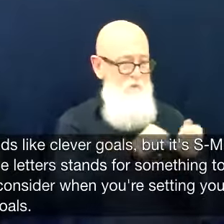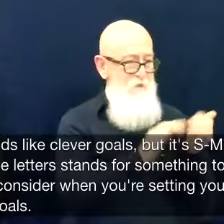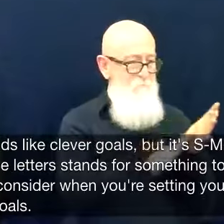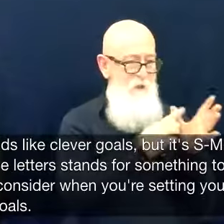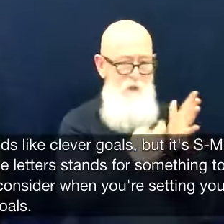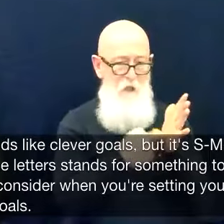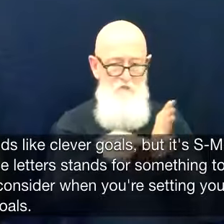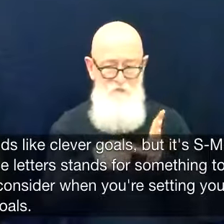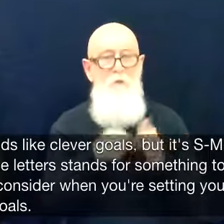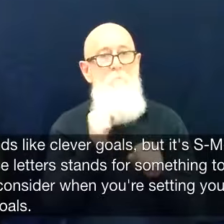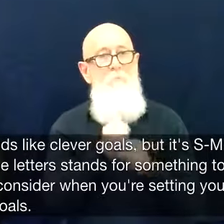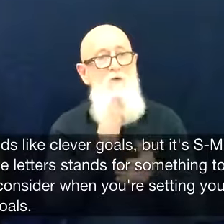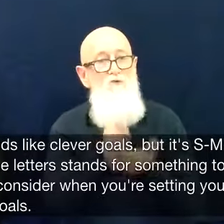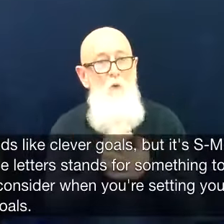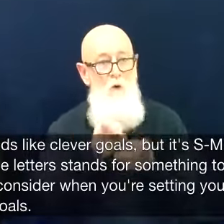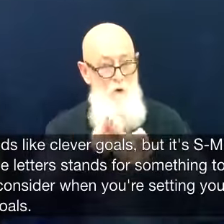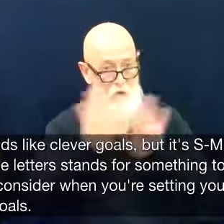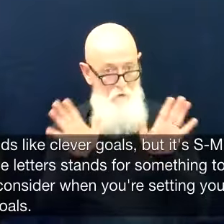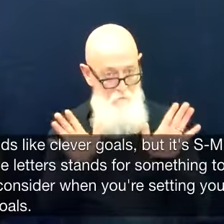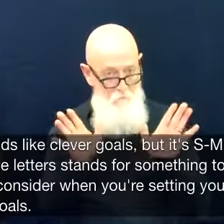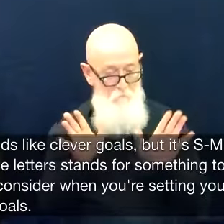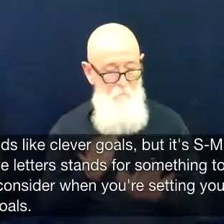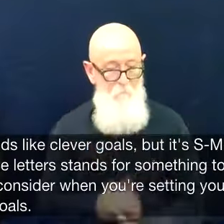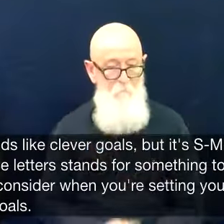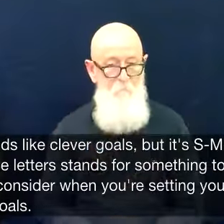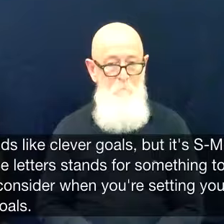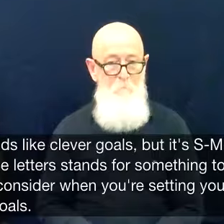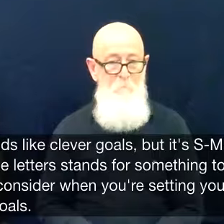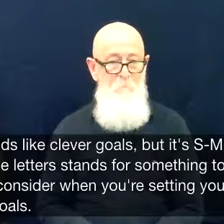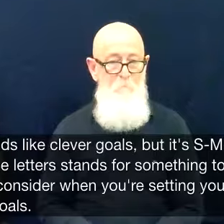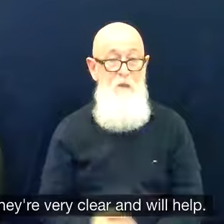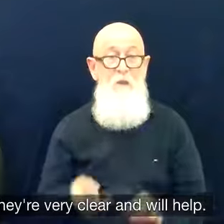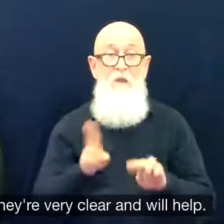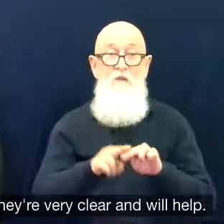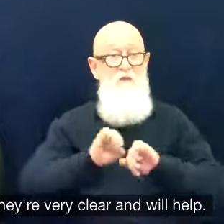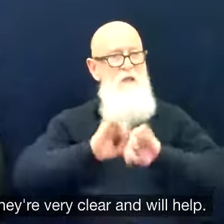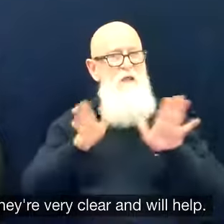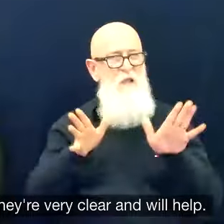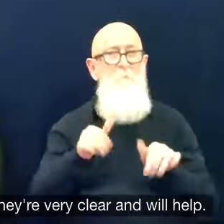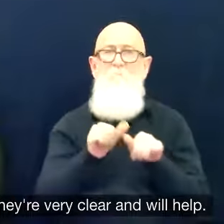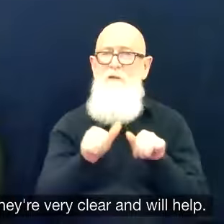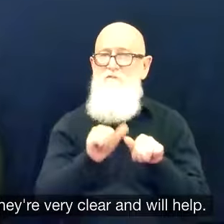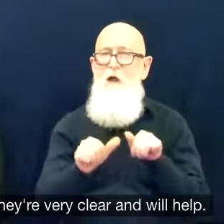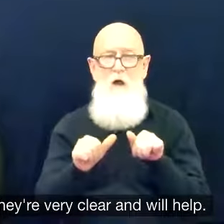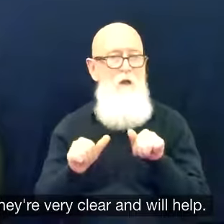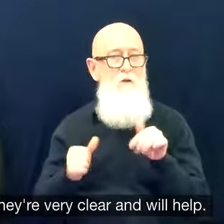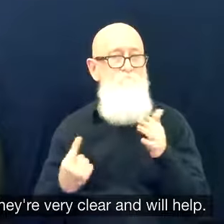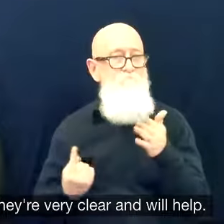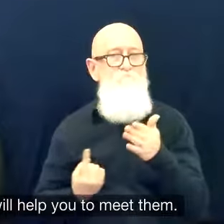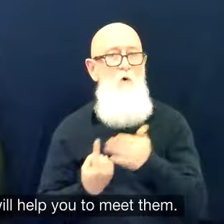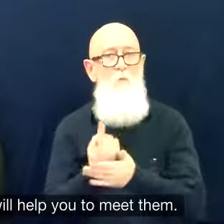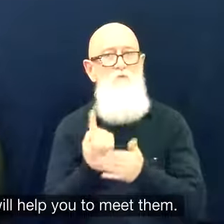very clear and will help when they're very clear, it will help you to meet them. So the S in